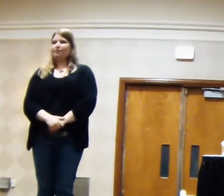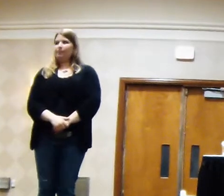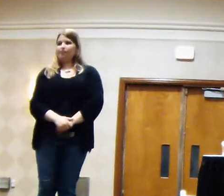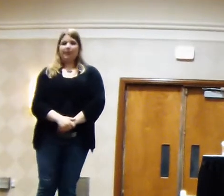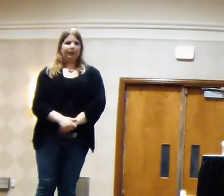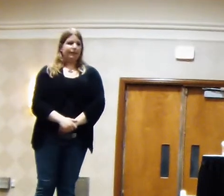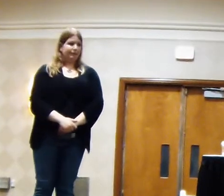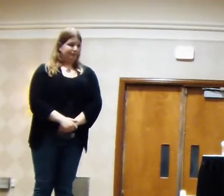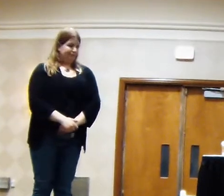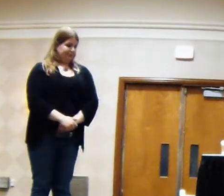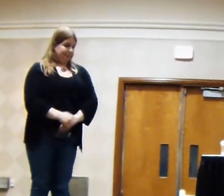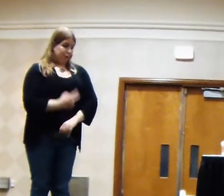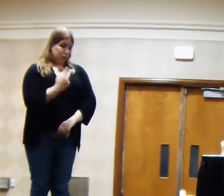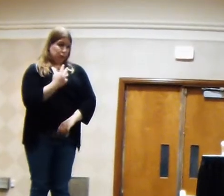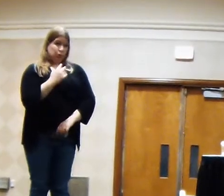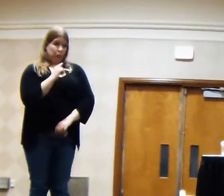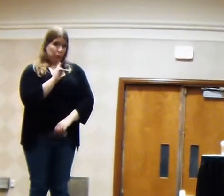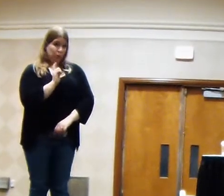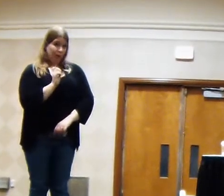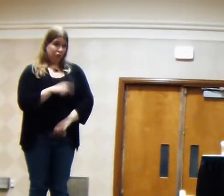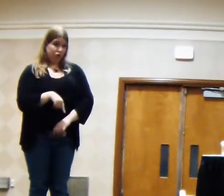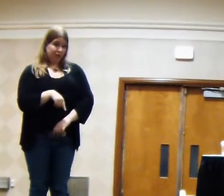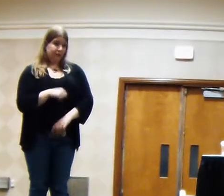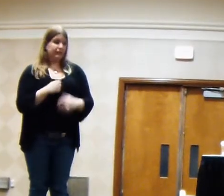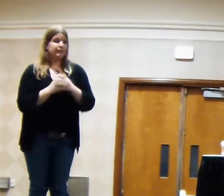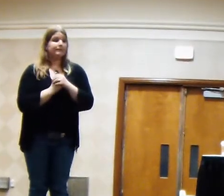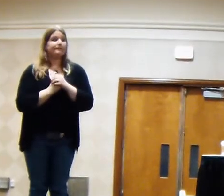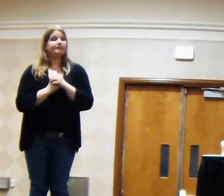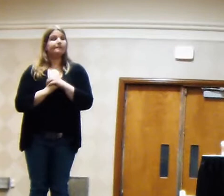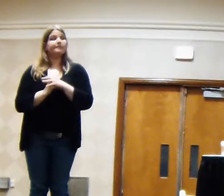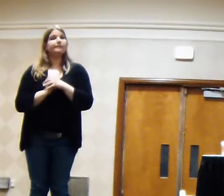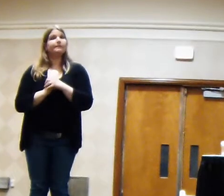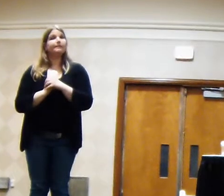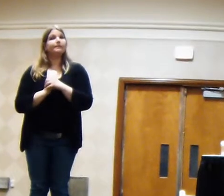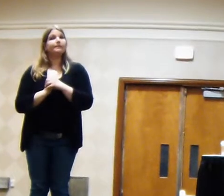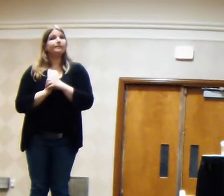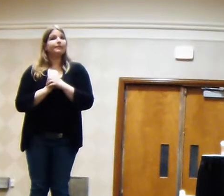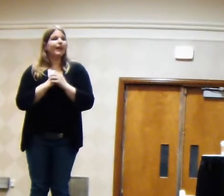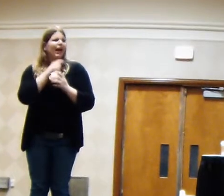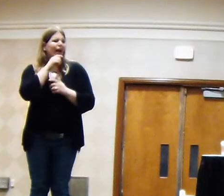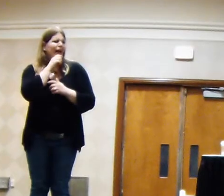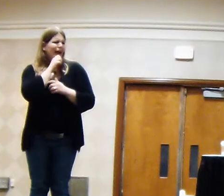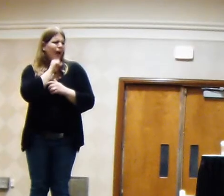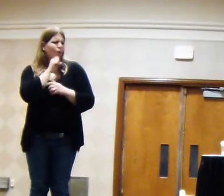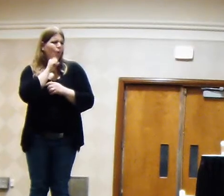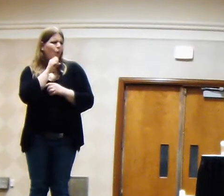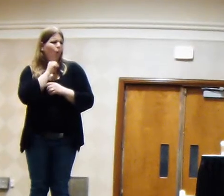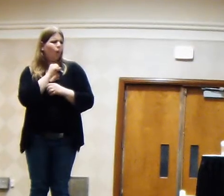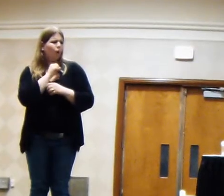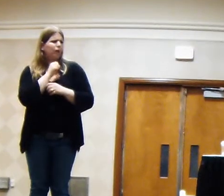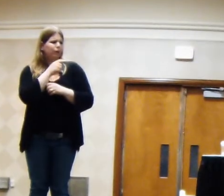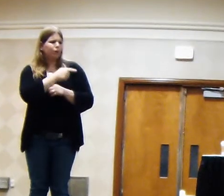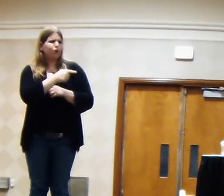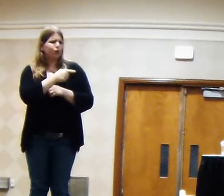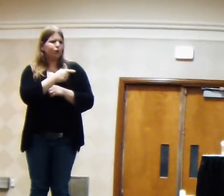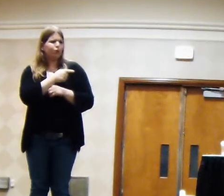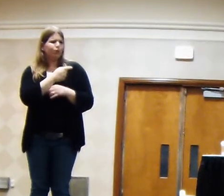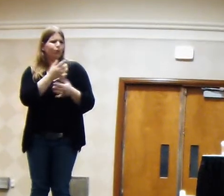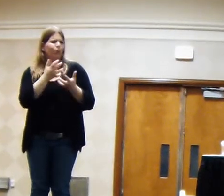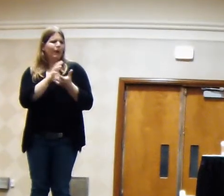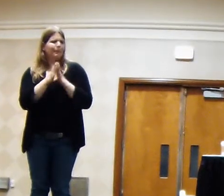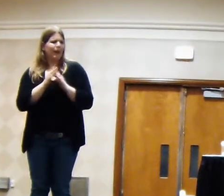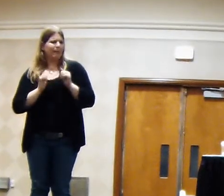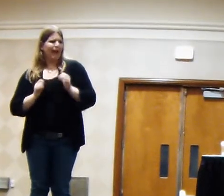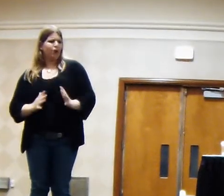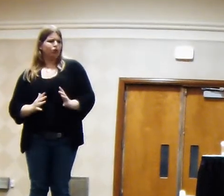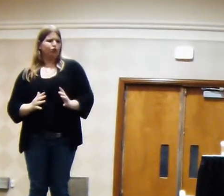Two questions. First of all, what age were you when you wanted to do acting? How old was I when I wanted to